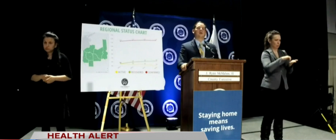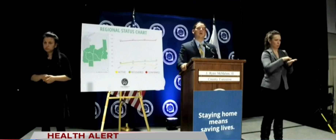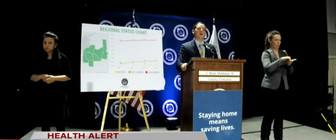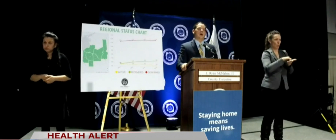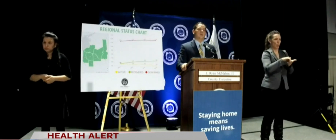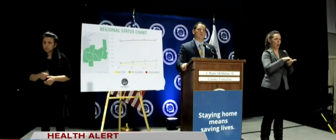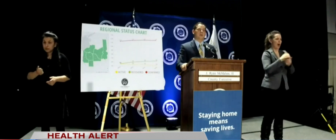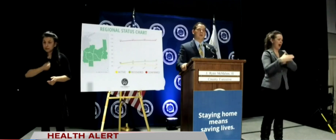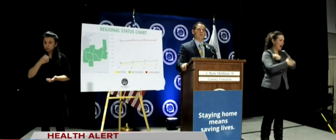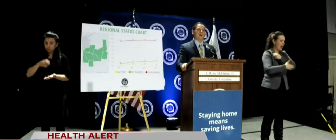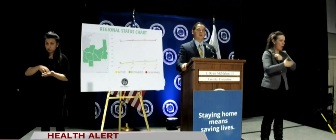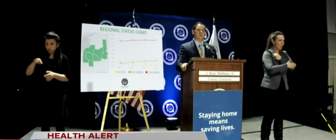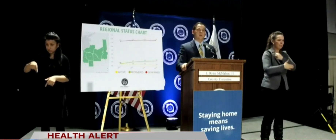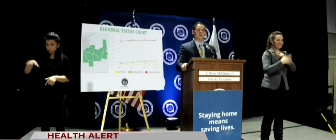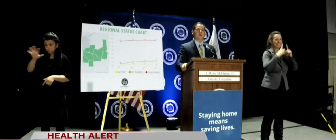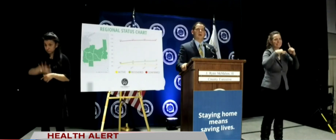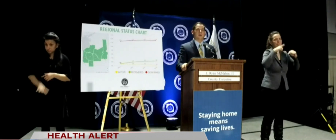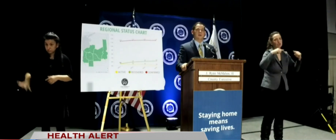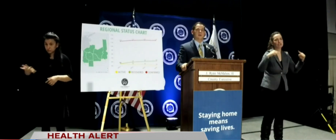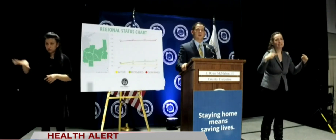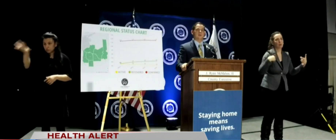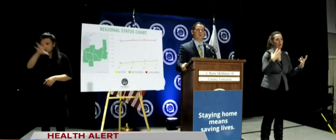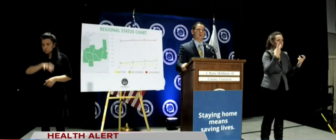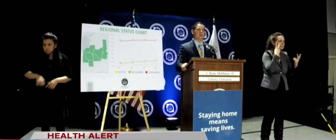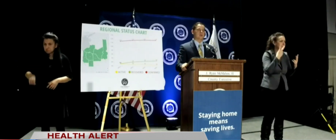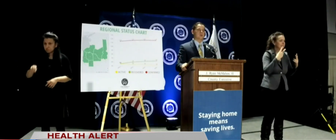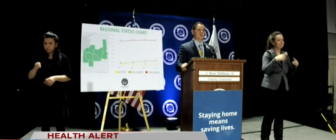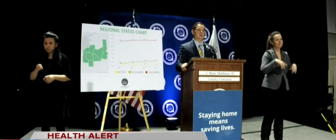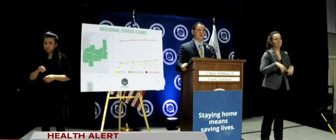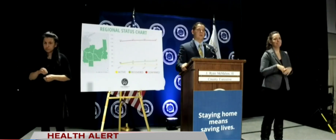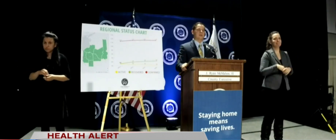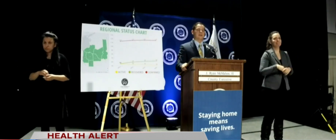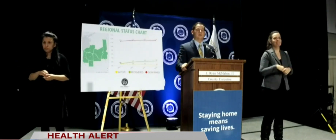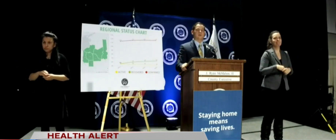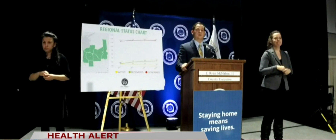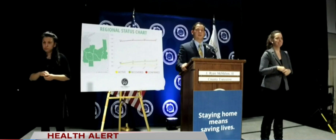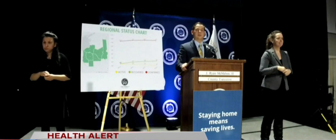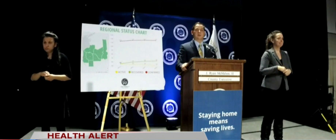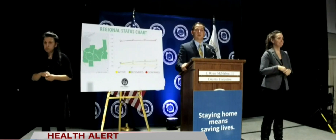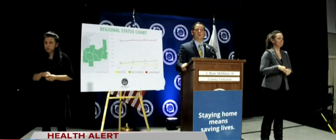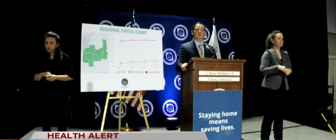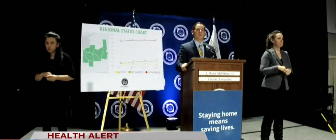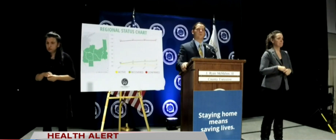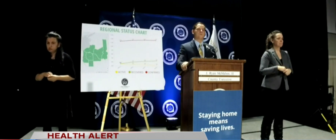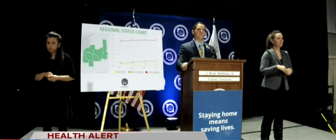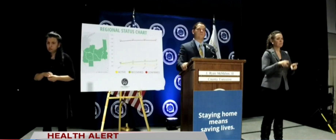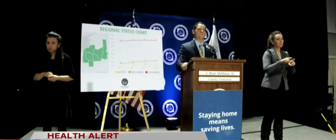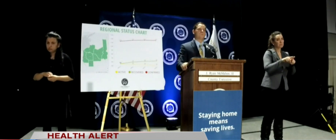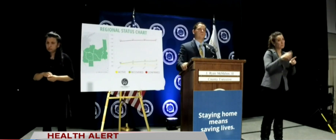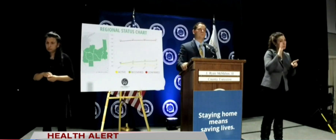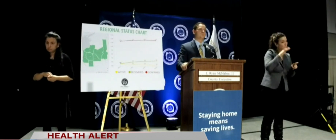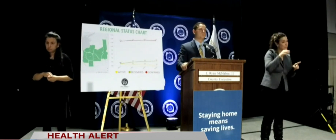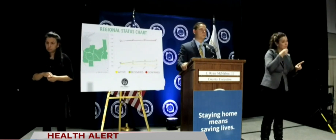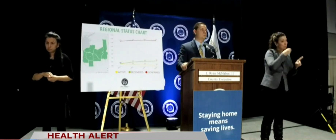center, but B, they wanted to be in locations where they could probably get the diversity that they're looking for.